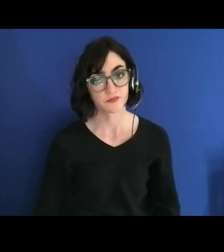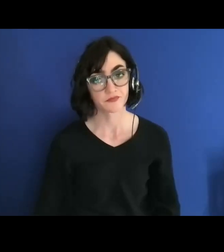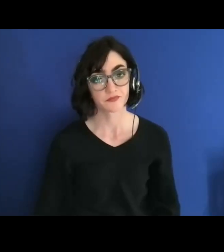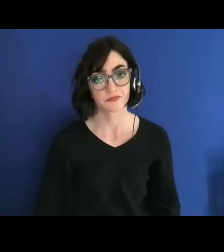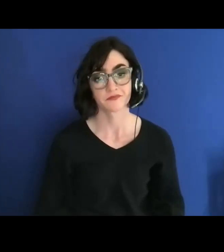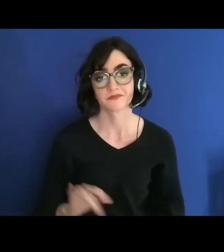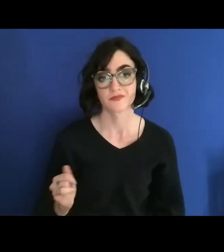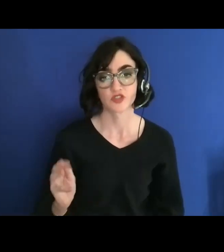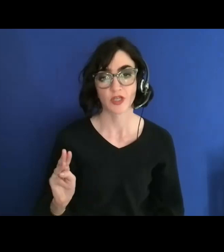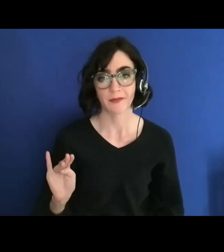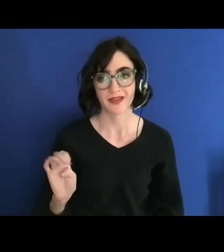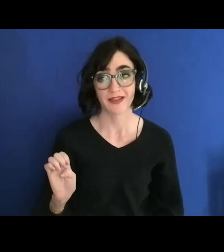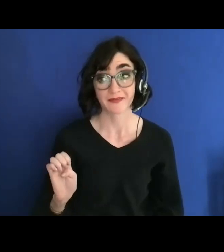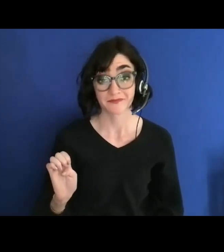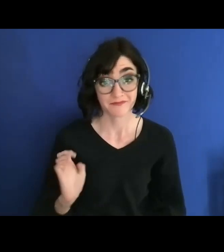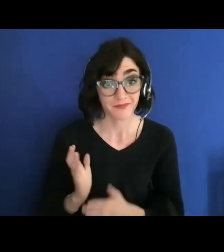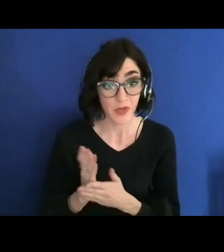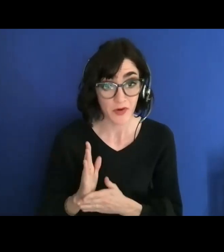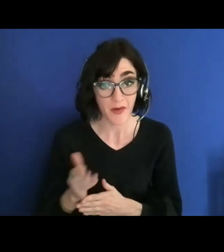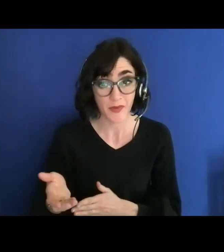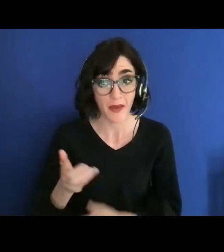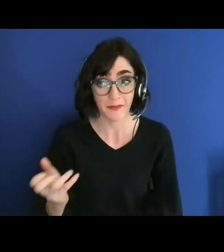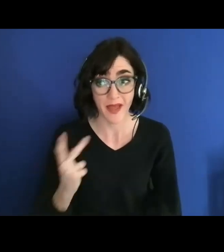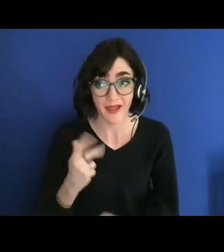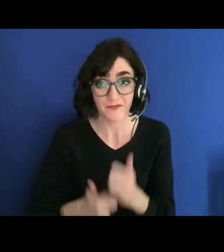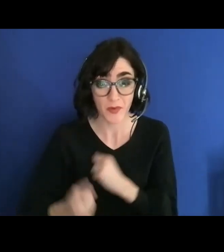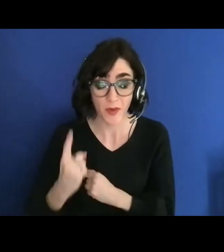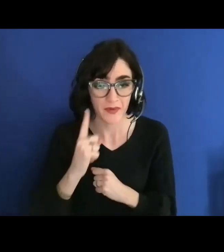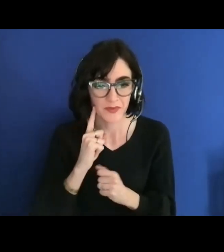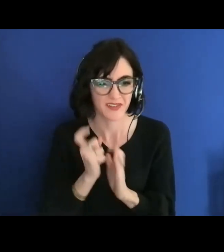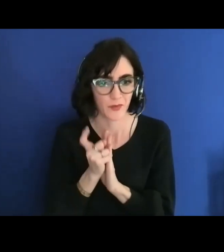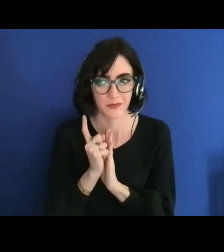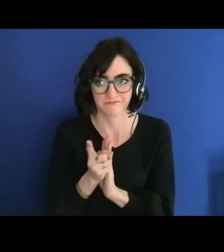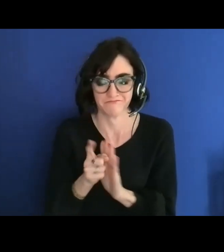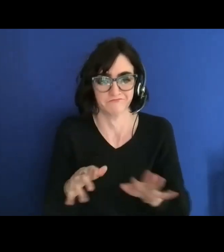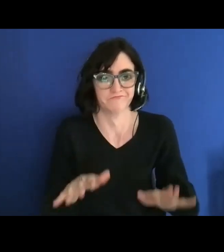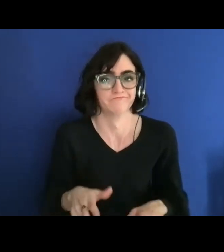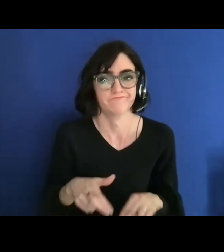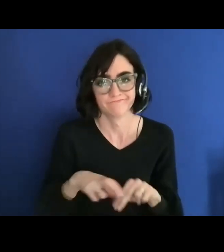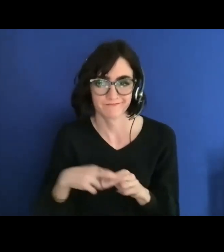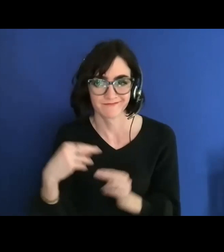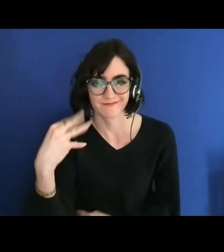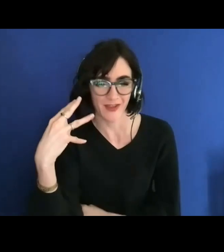Okay, welcome back, everyone. Give folks a moment to get settled and turn on their cameras.